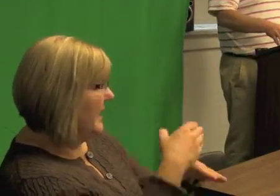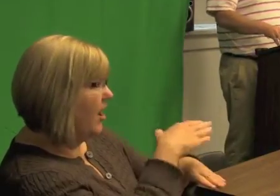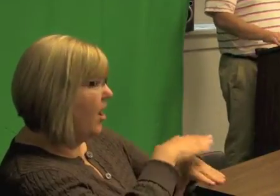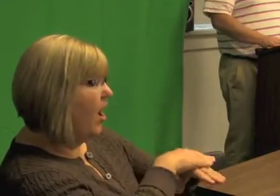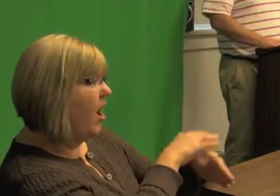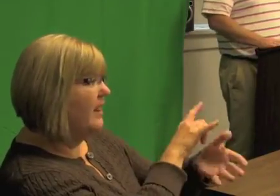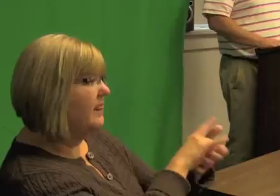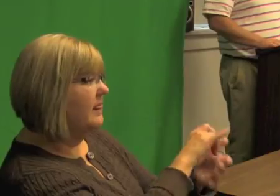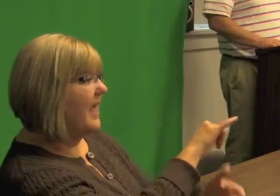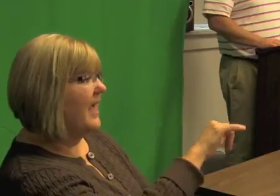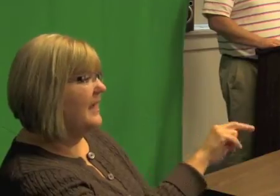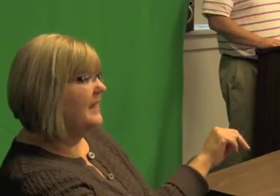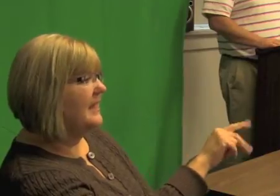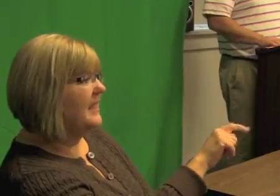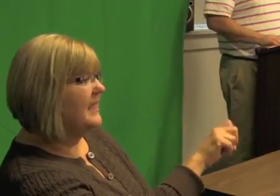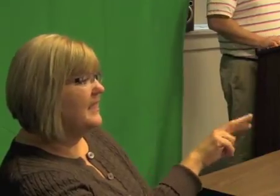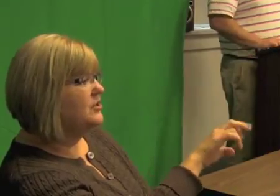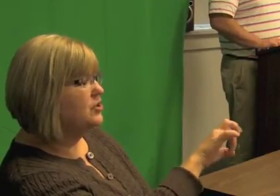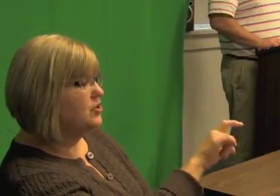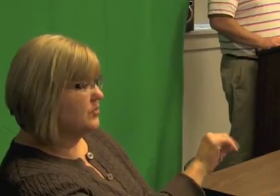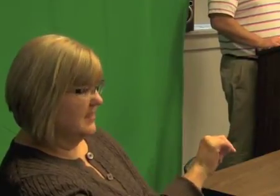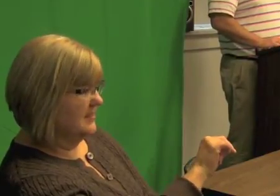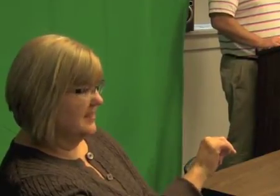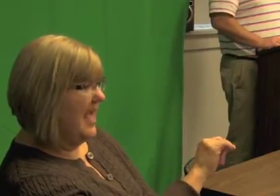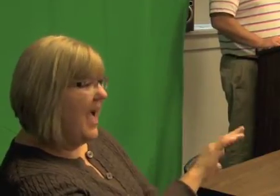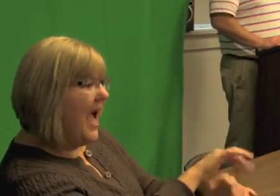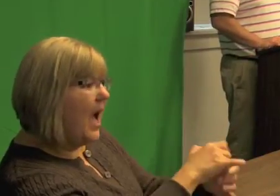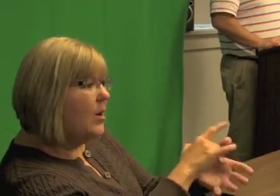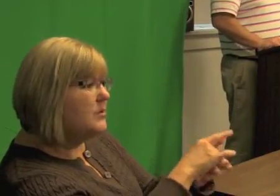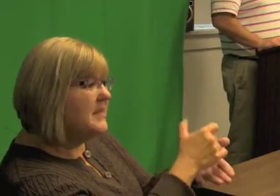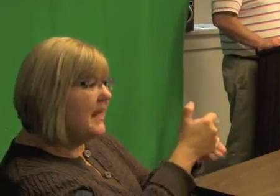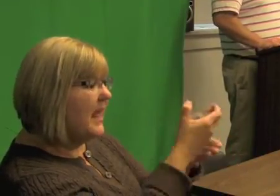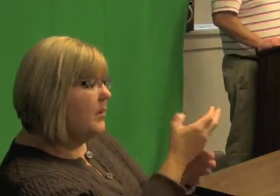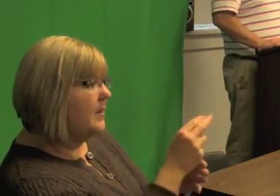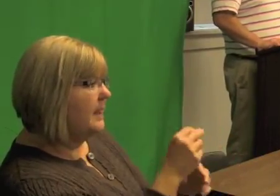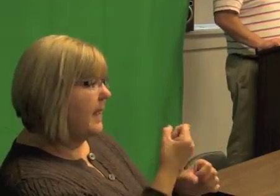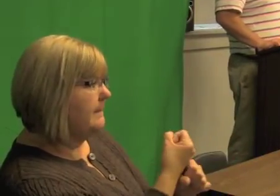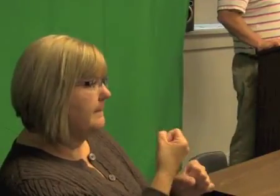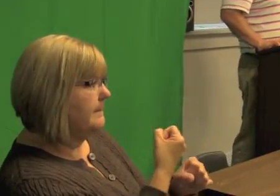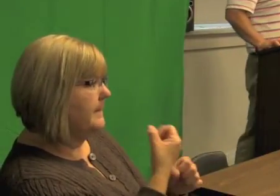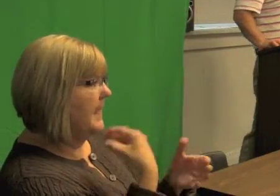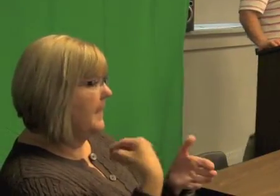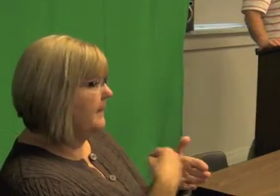that interest? How is that helping them make money?